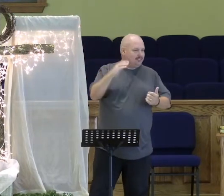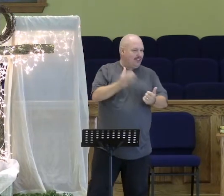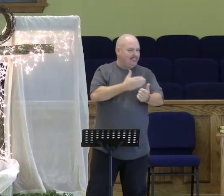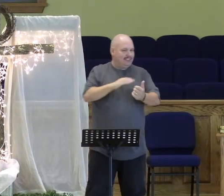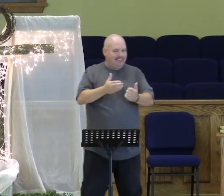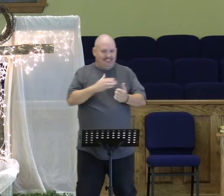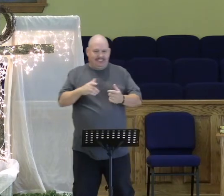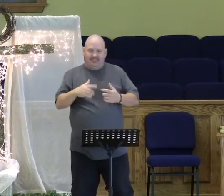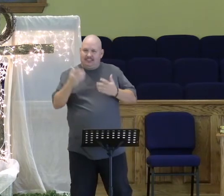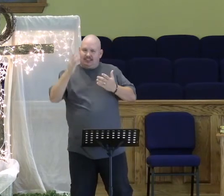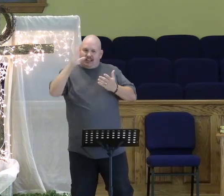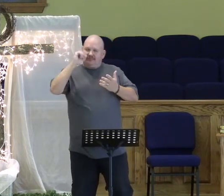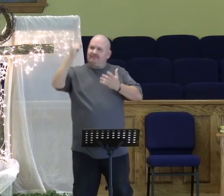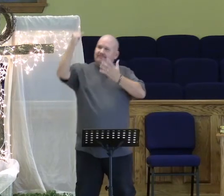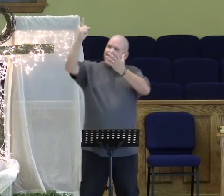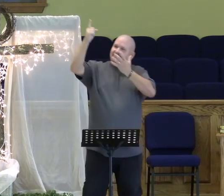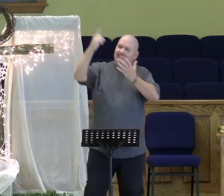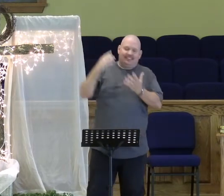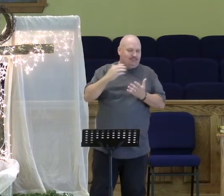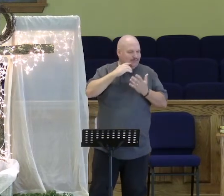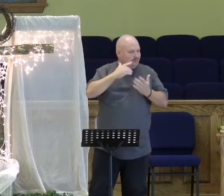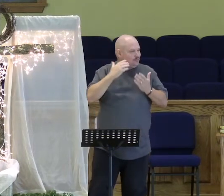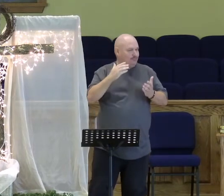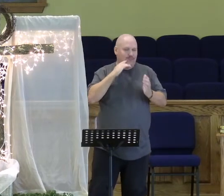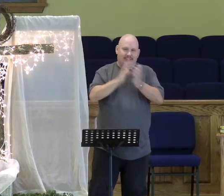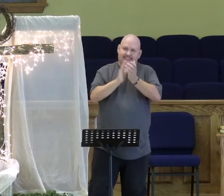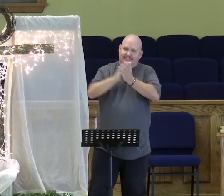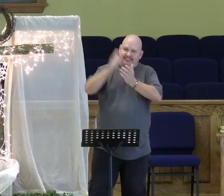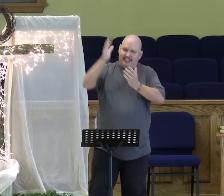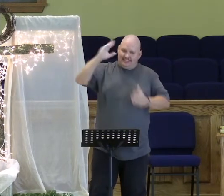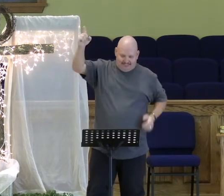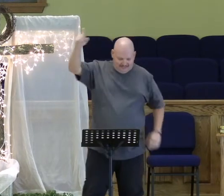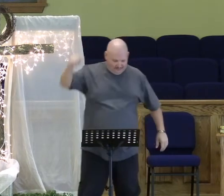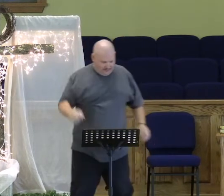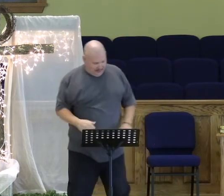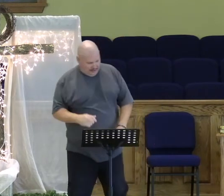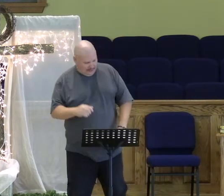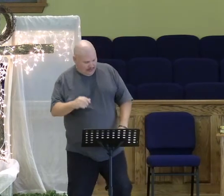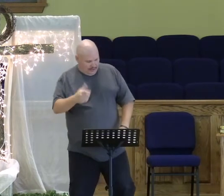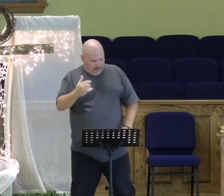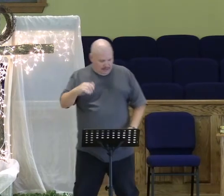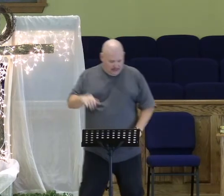That was a beautiful song. God, wow, he is so good. Praise the Lord. Okay.